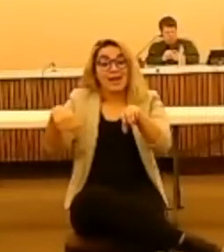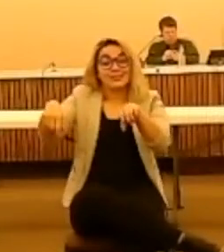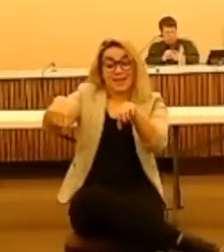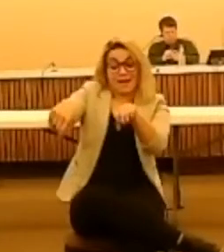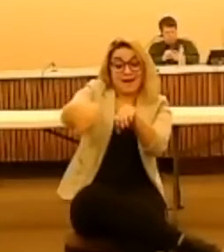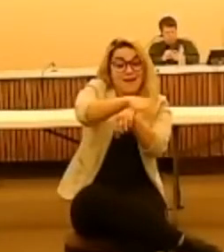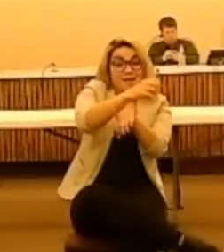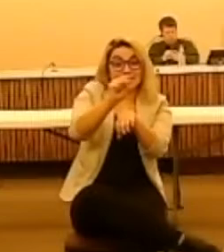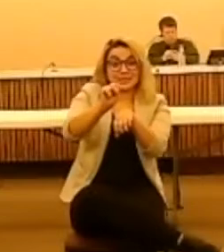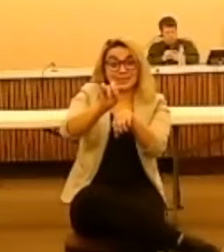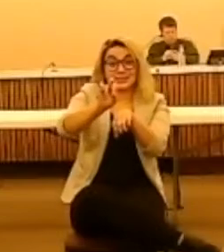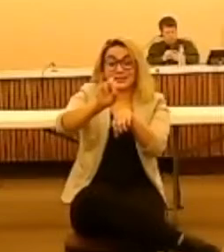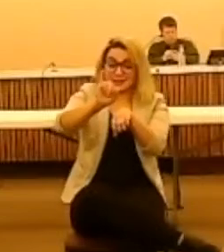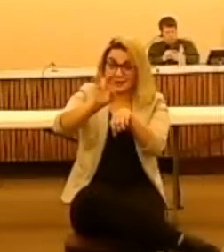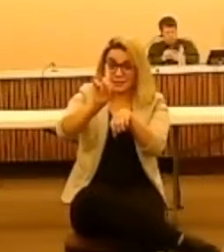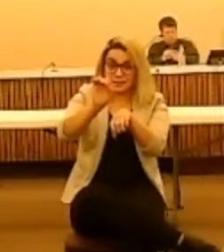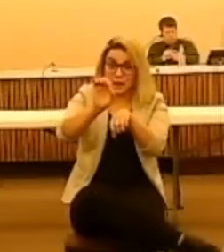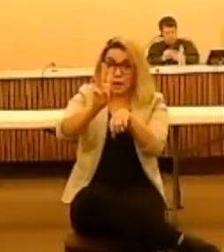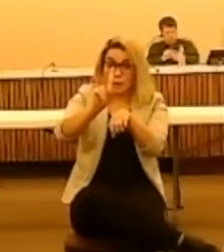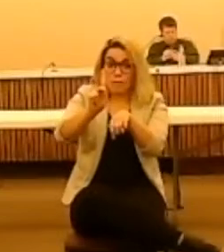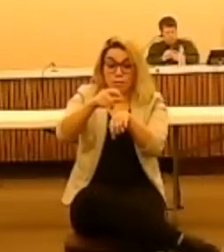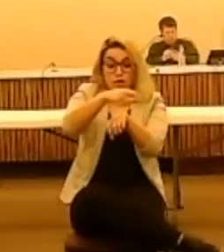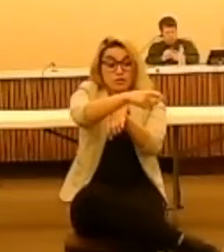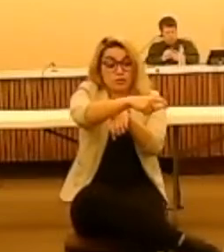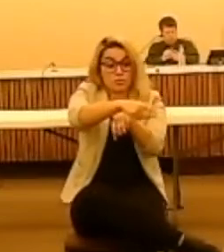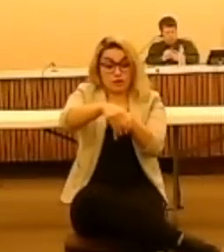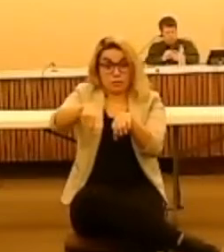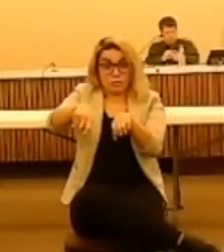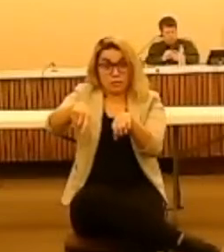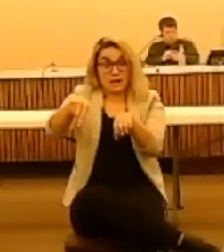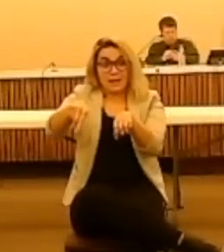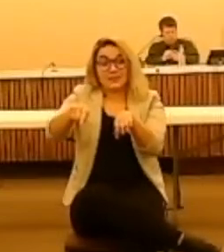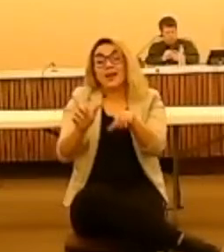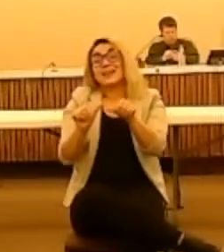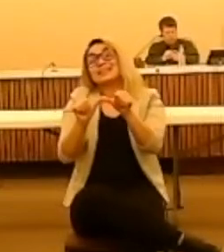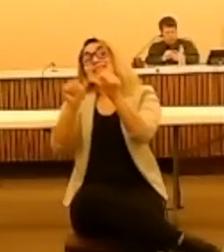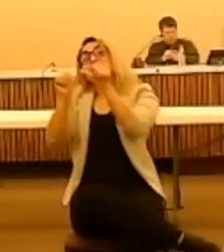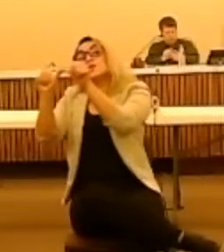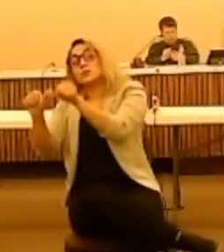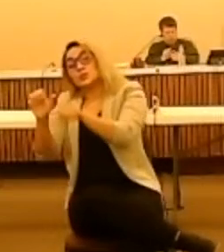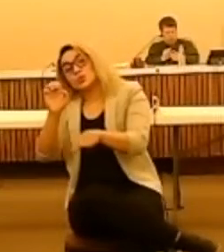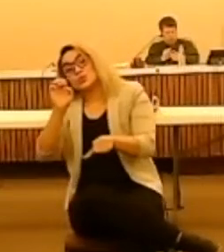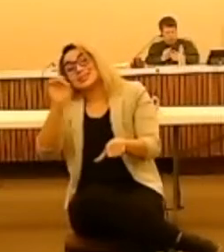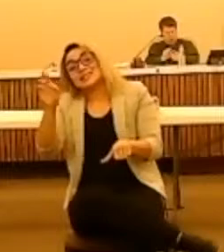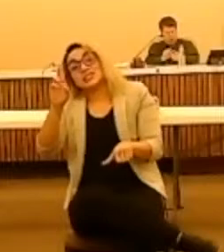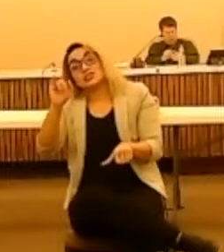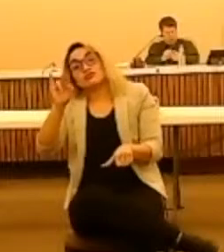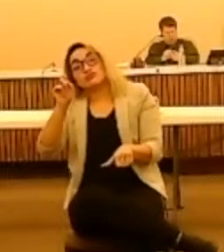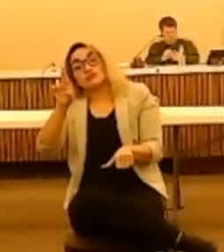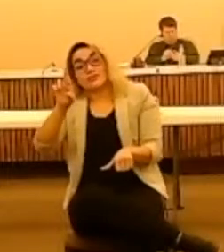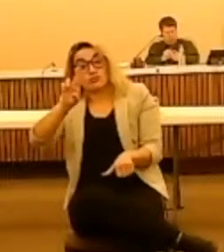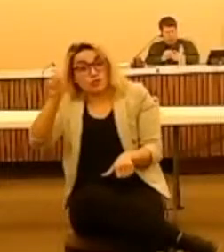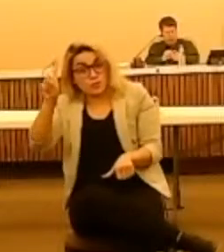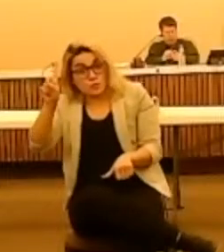If we could continue it to River Road by the apartments, since we're doing the same with Moore Road.